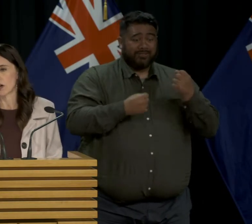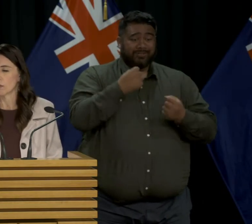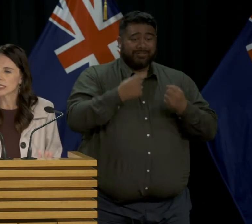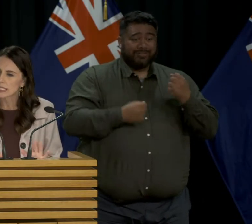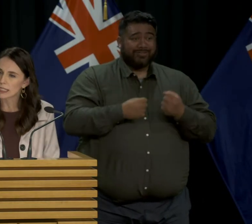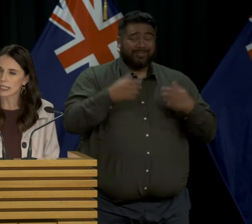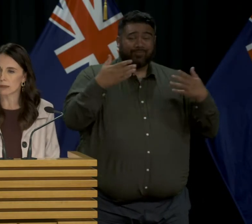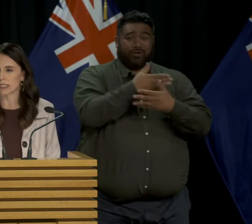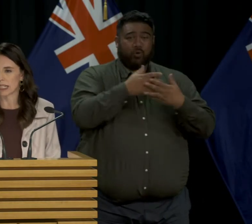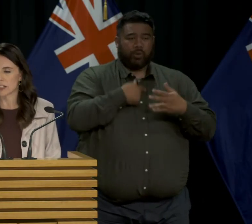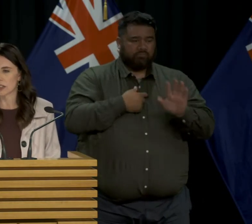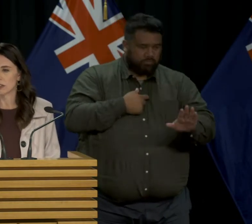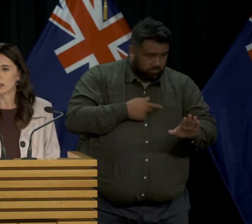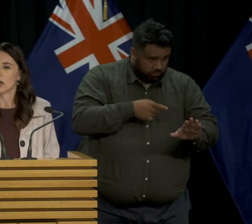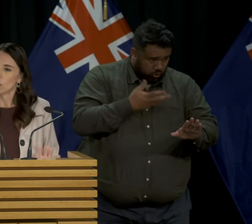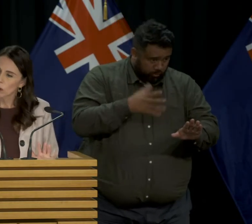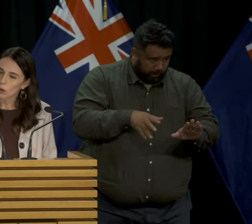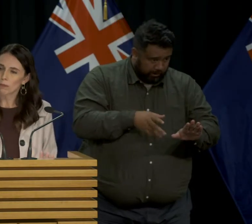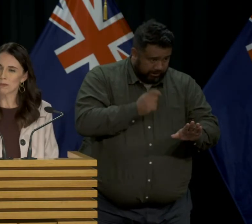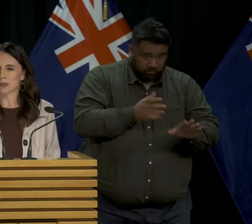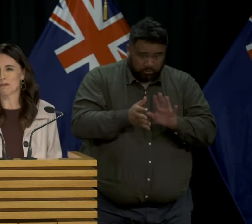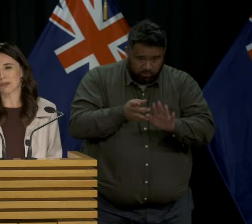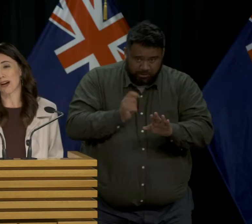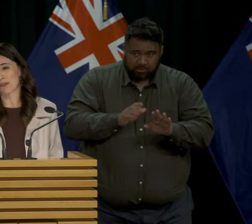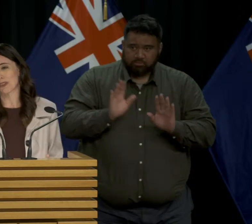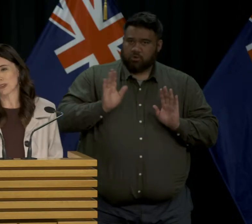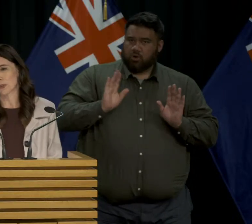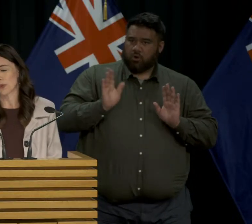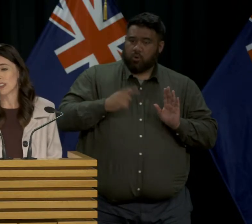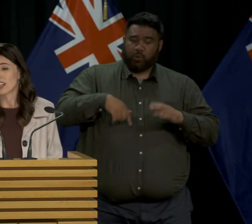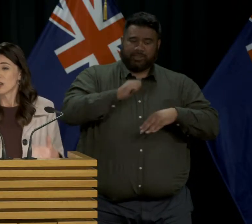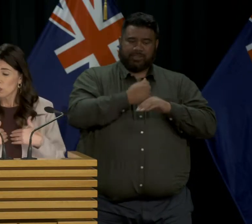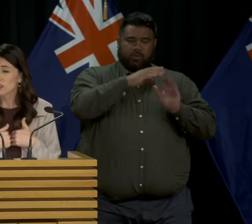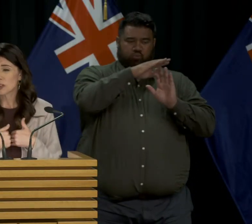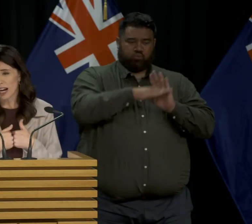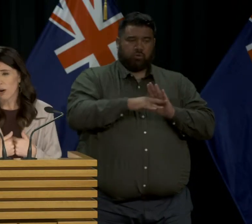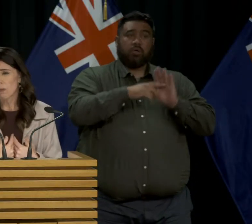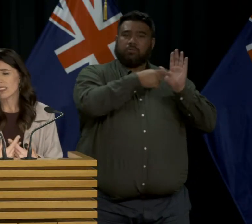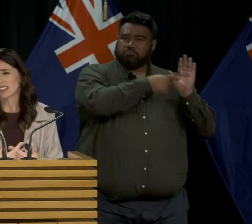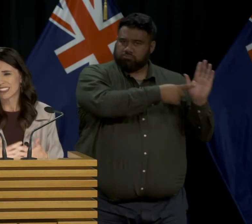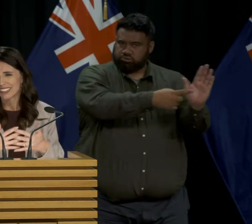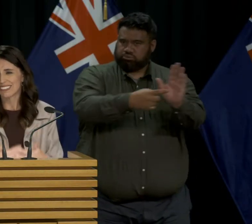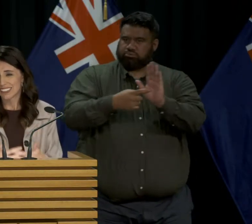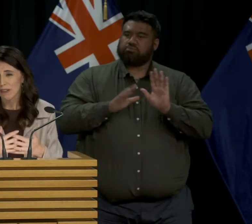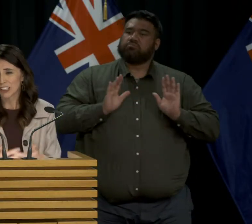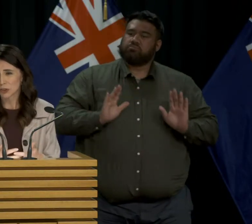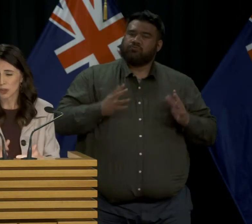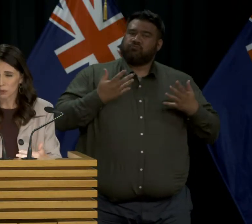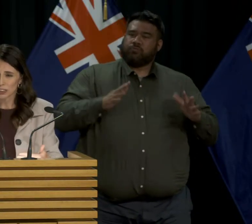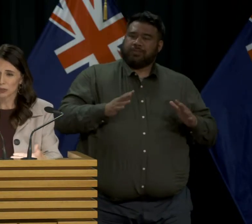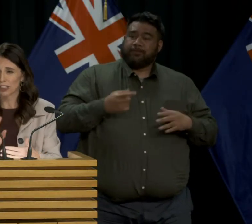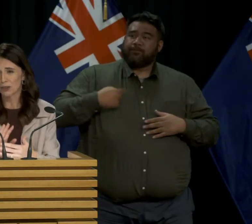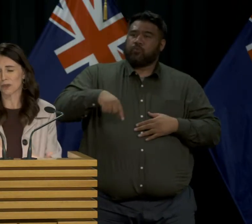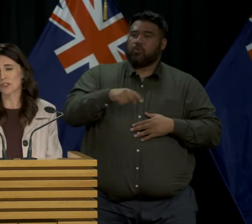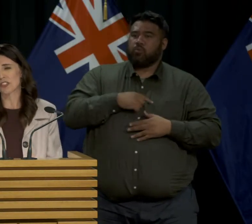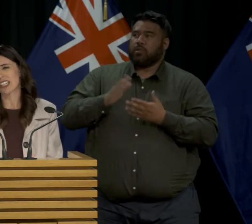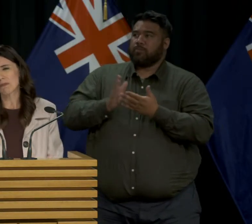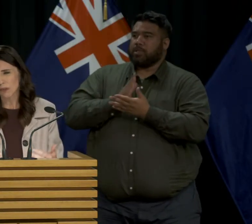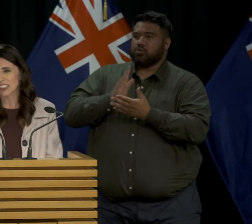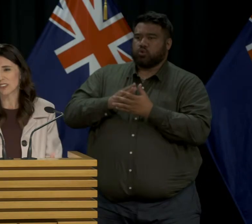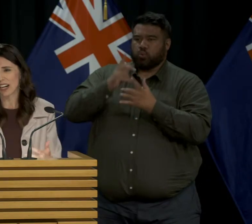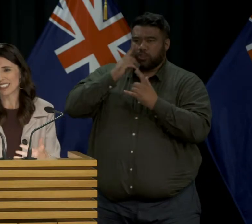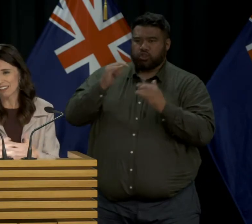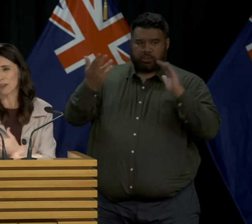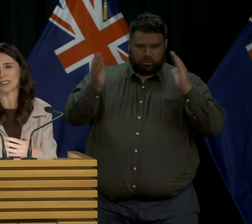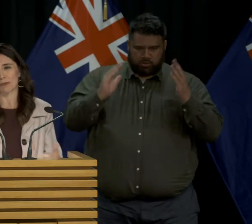they're complying. We set an expectation. We want people to comply with the law. We'll do our bit to make sure that we're doing a cross-check,